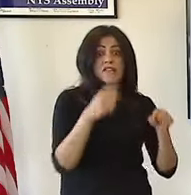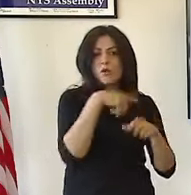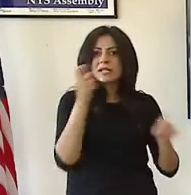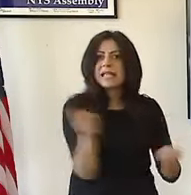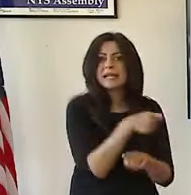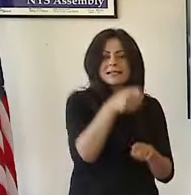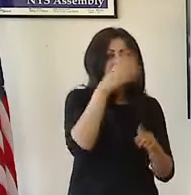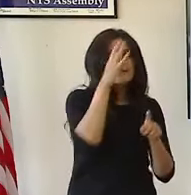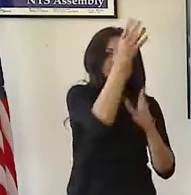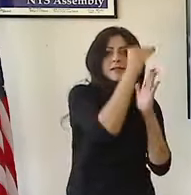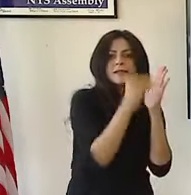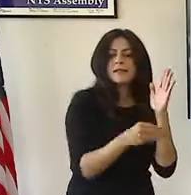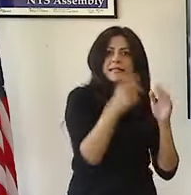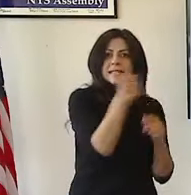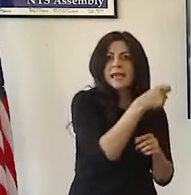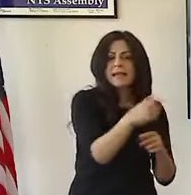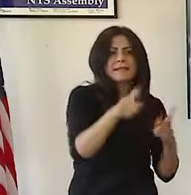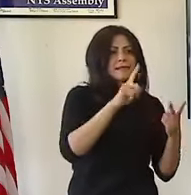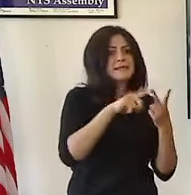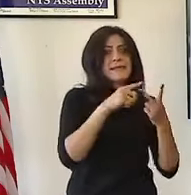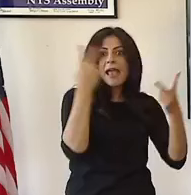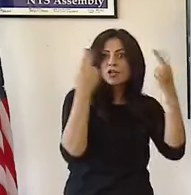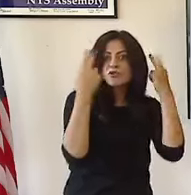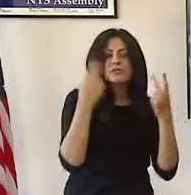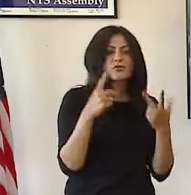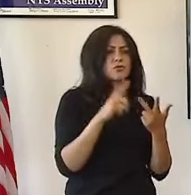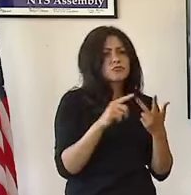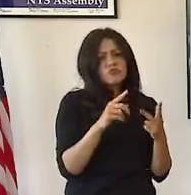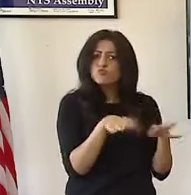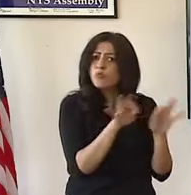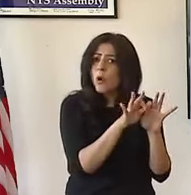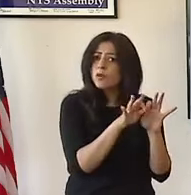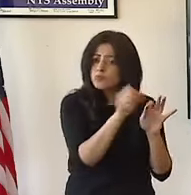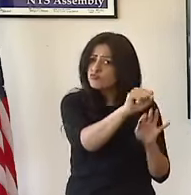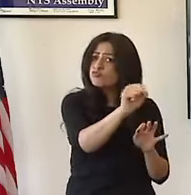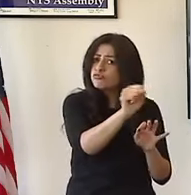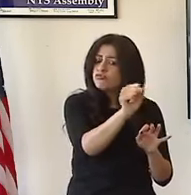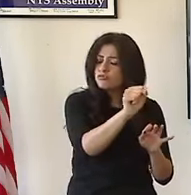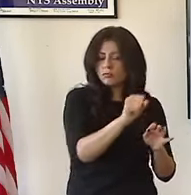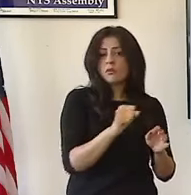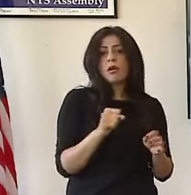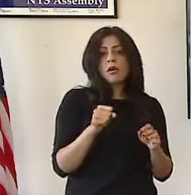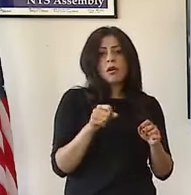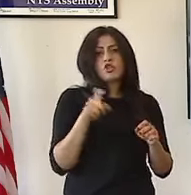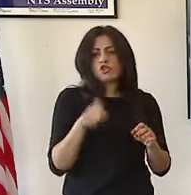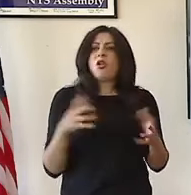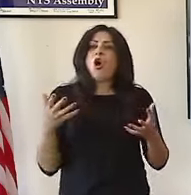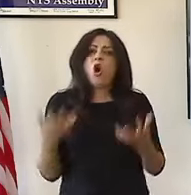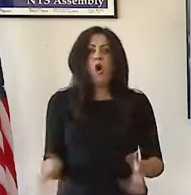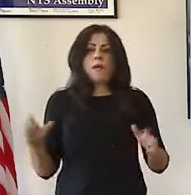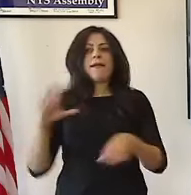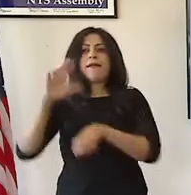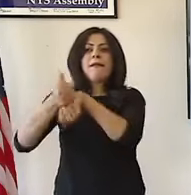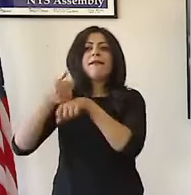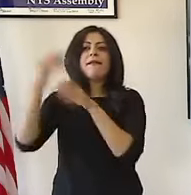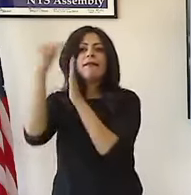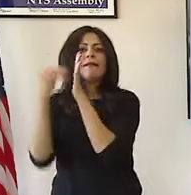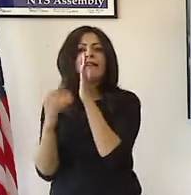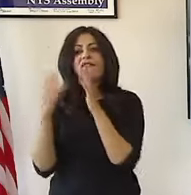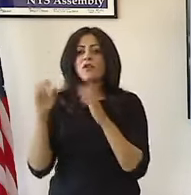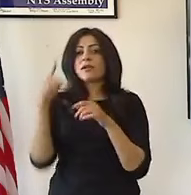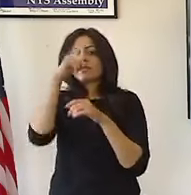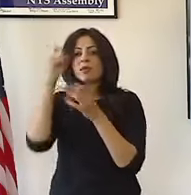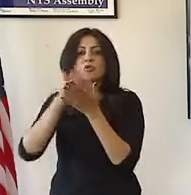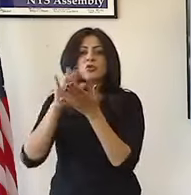tennis and you can have guidelines for hairdressers, all very important, then you must and you should have already had guidelines for summer school special